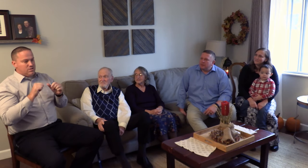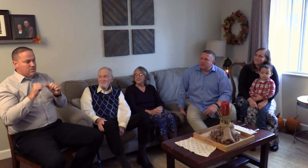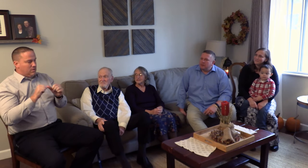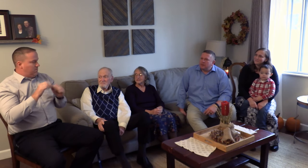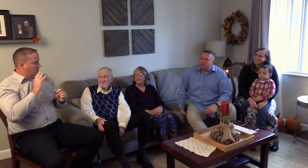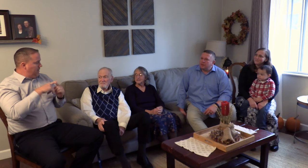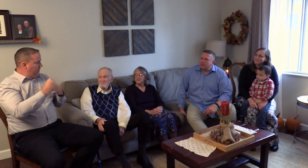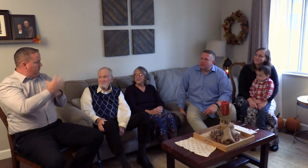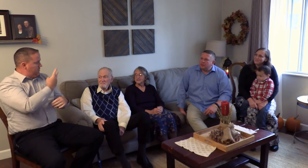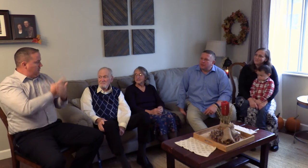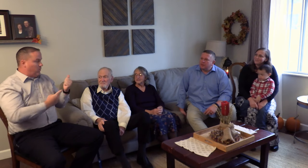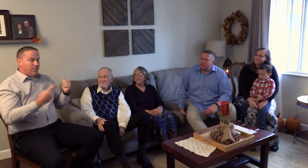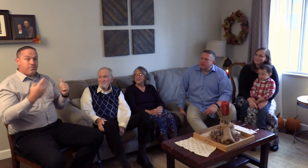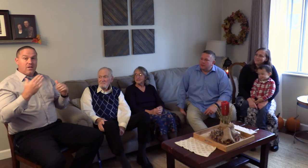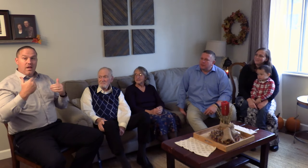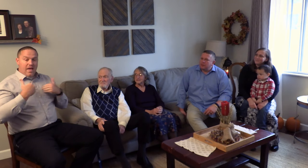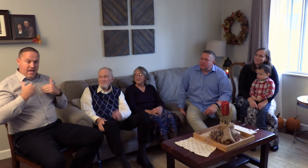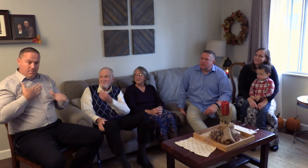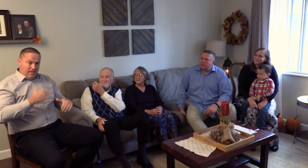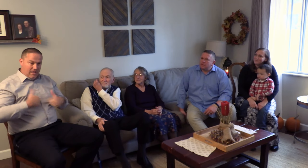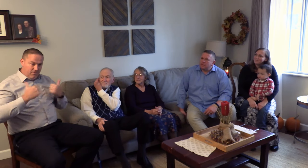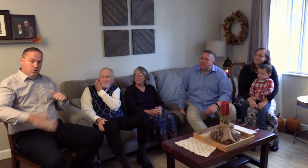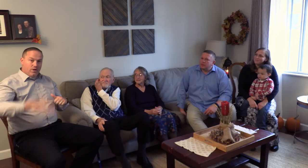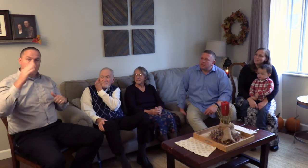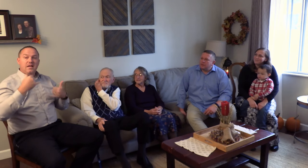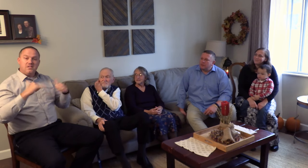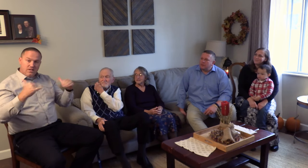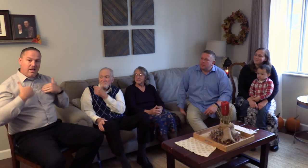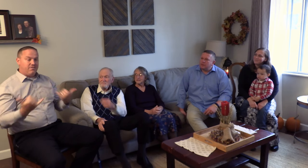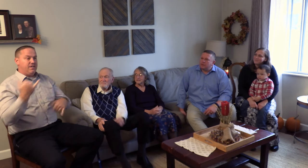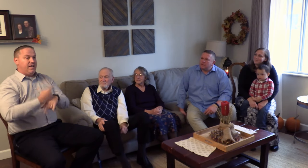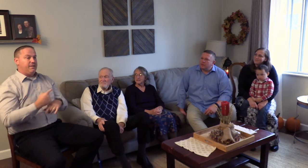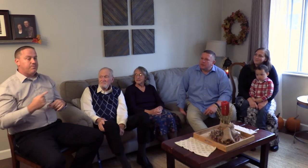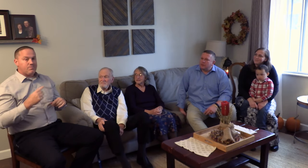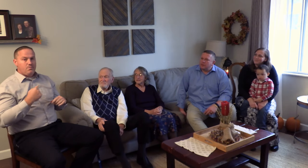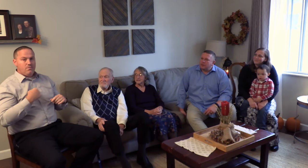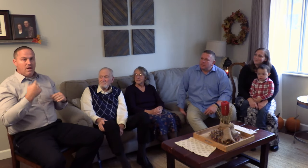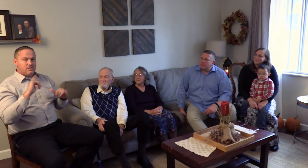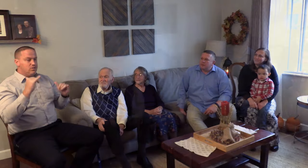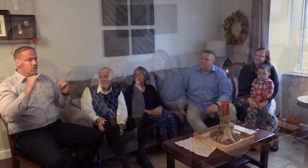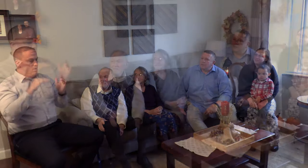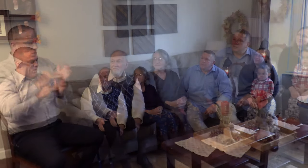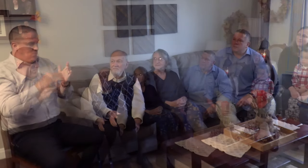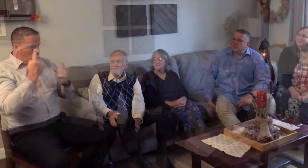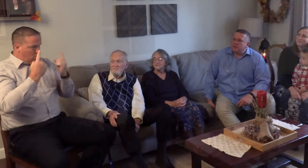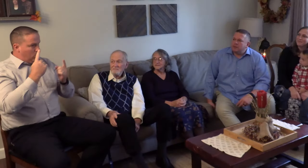keep talking about the influence they both had on my life growing up and still have today I still often wonder